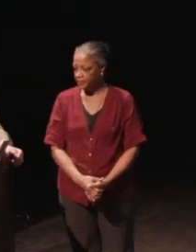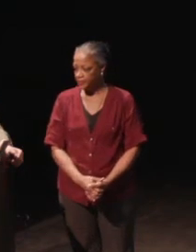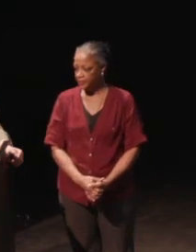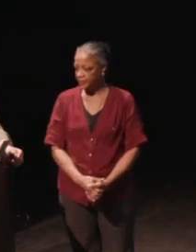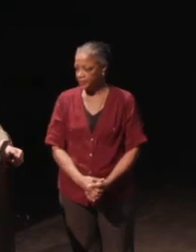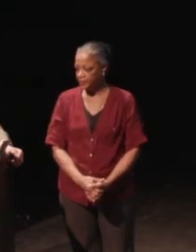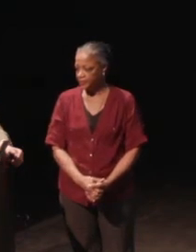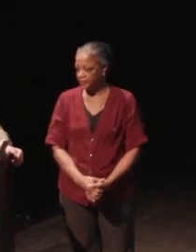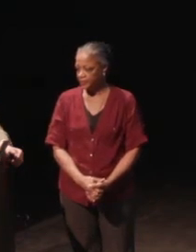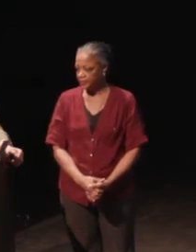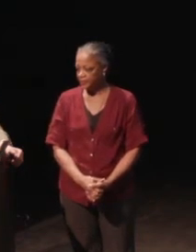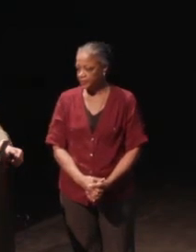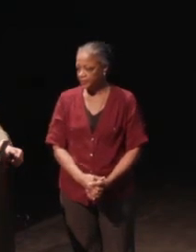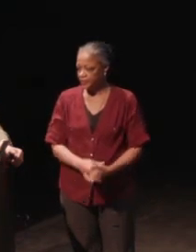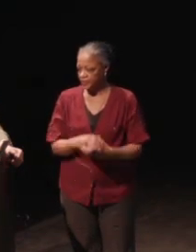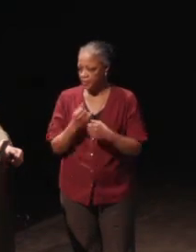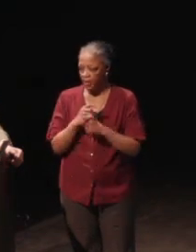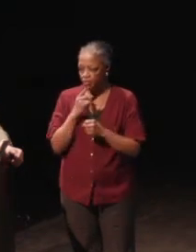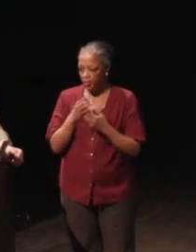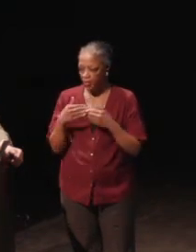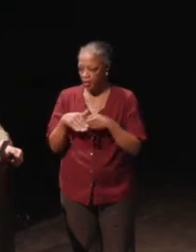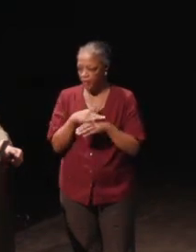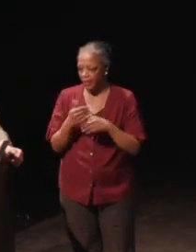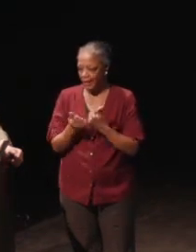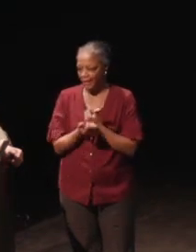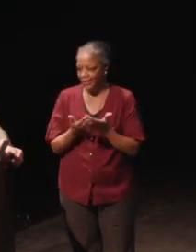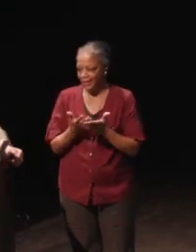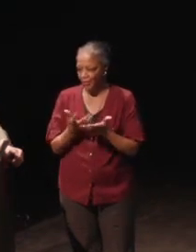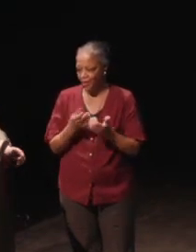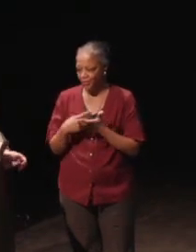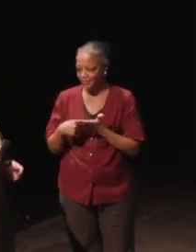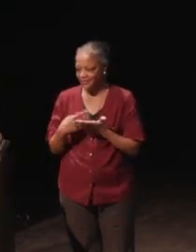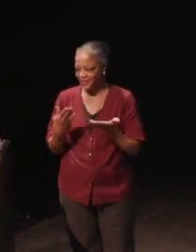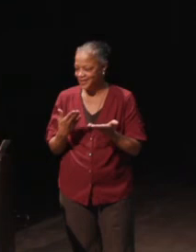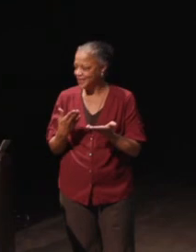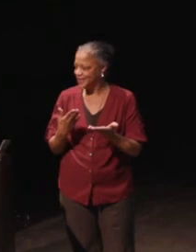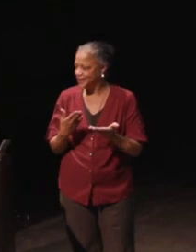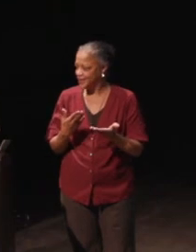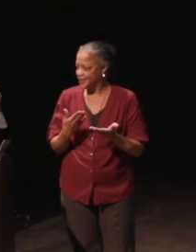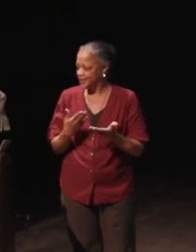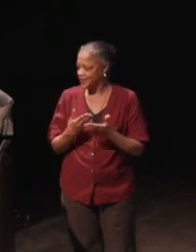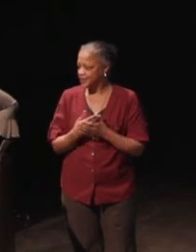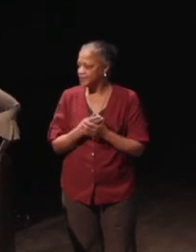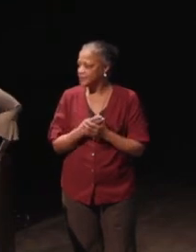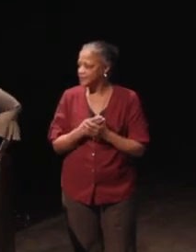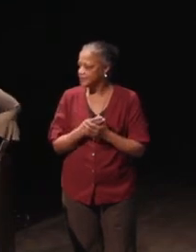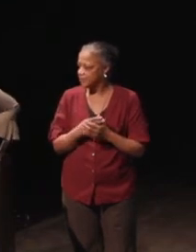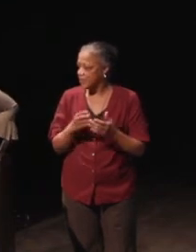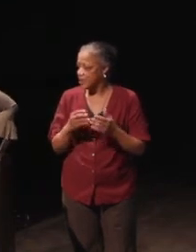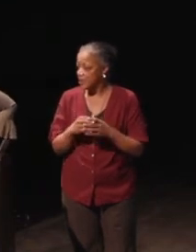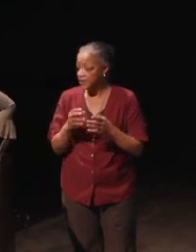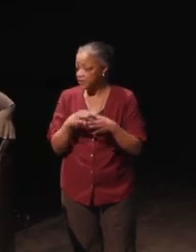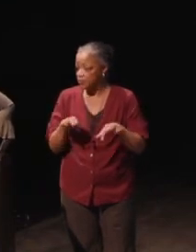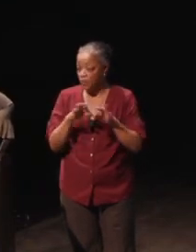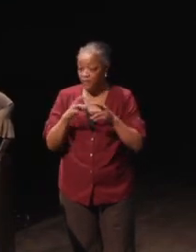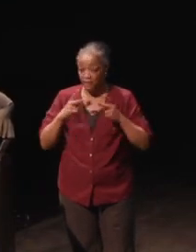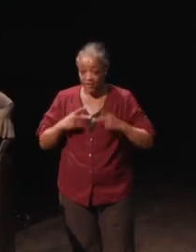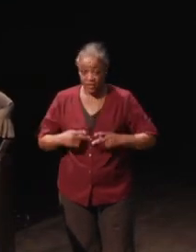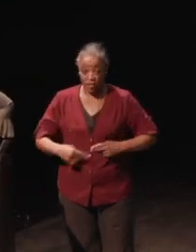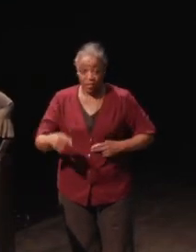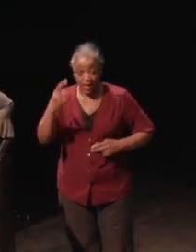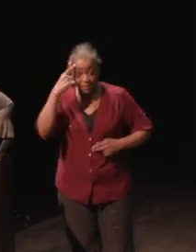I just want to make sure I'm covering everything I wanted to cover on here. Oh, and so it's essential, of course, for physical and mental